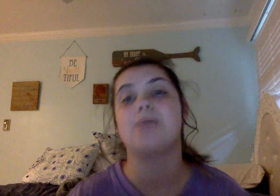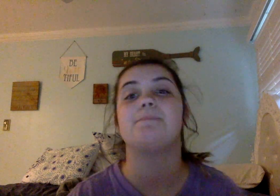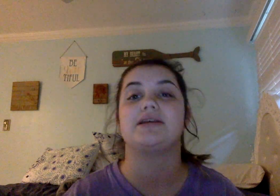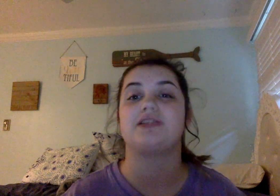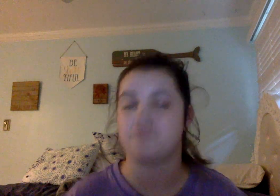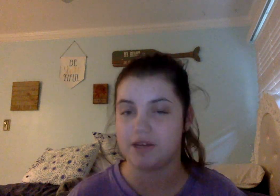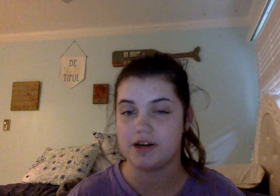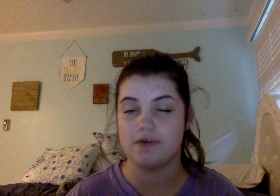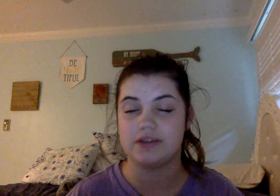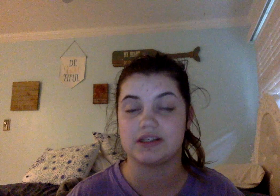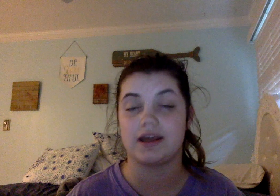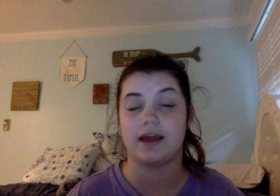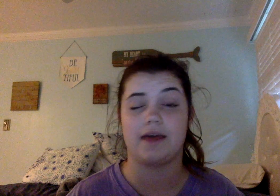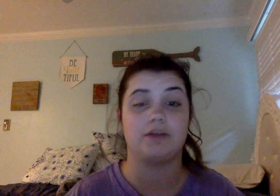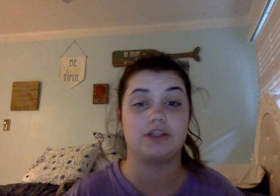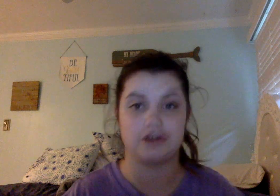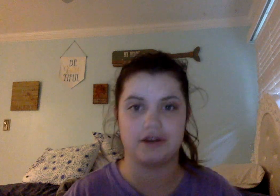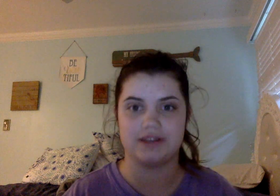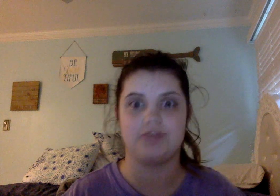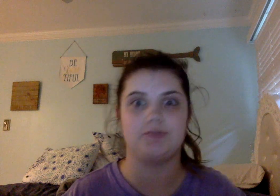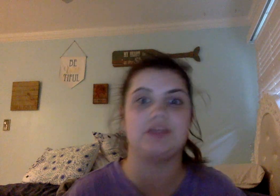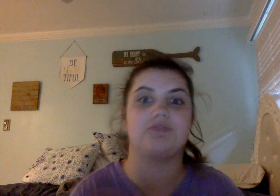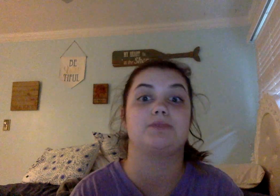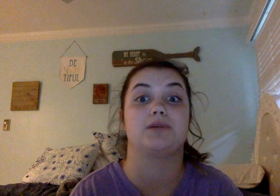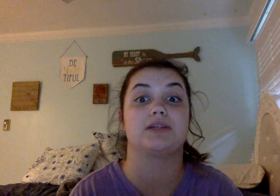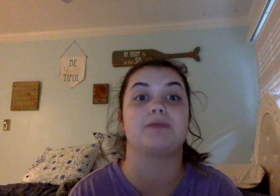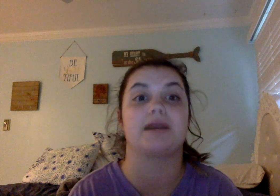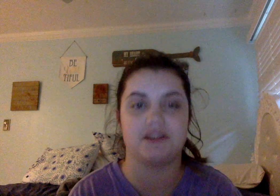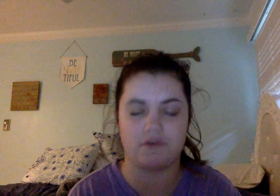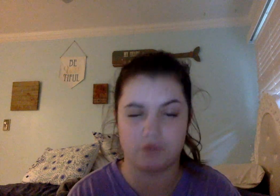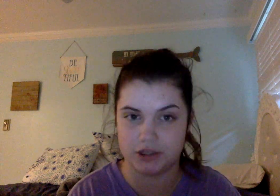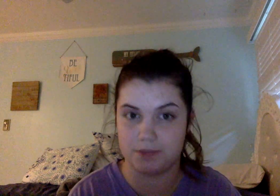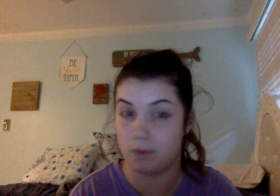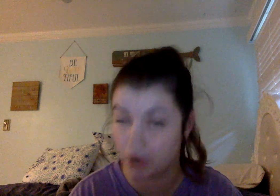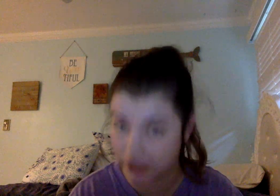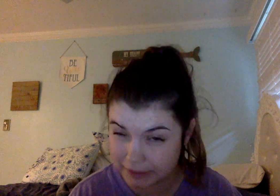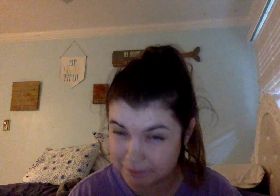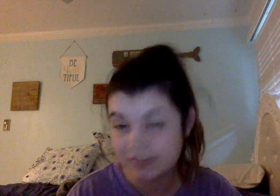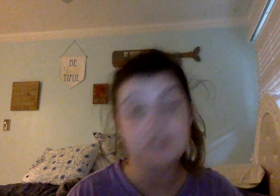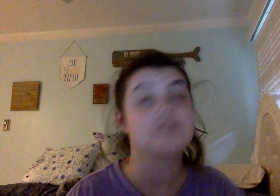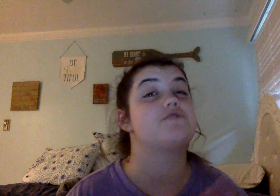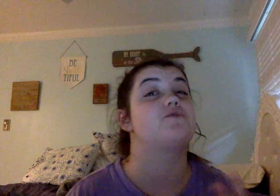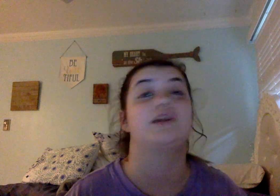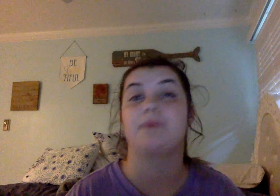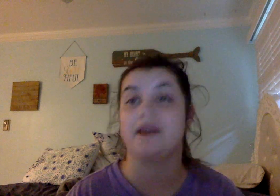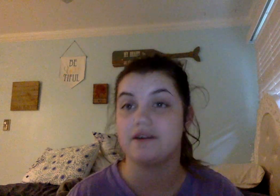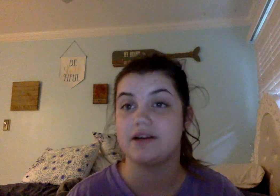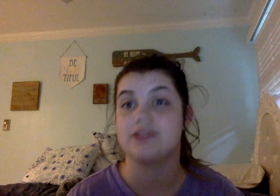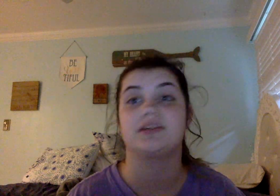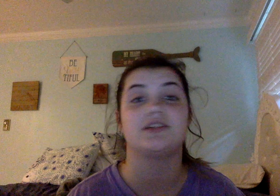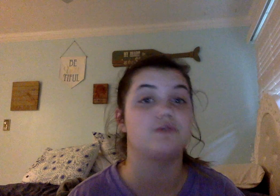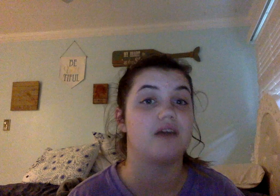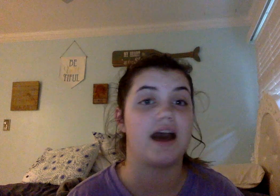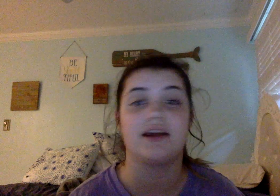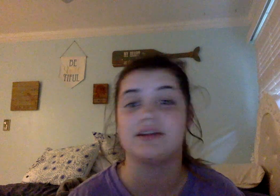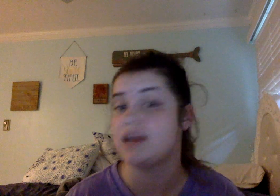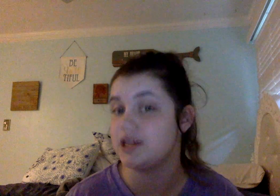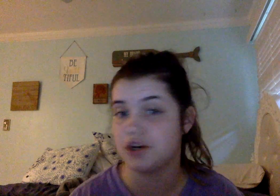based off my notes, which is good because it gives me a different perspective of what's important. So if one of your parents can do that, a teacher,